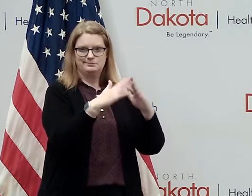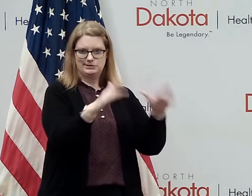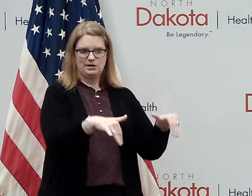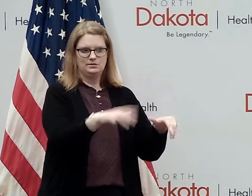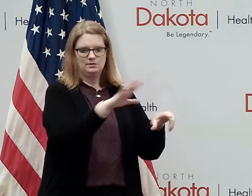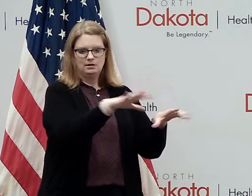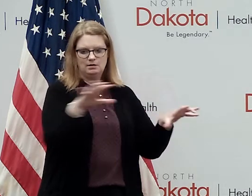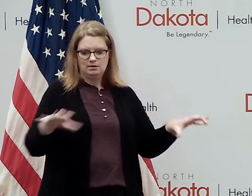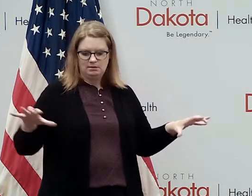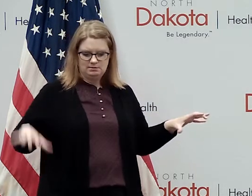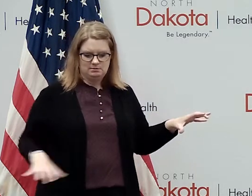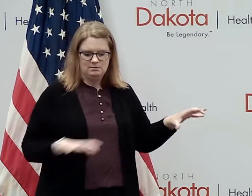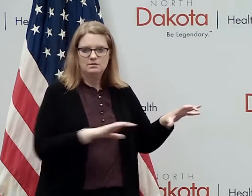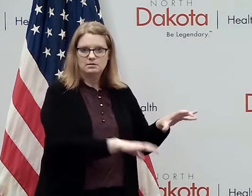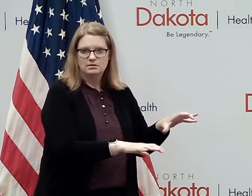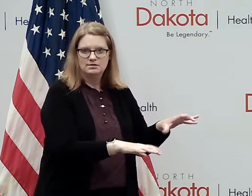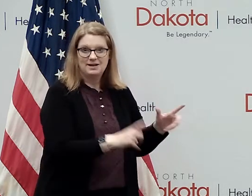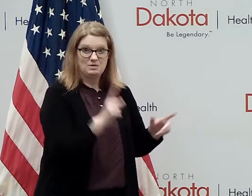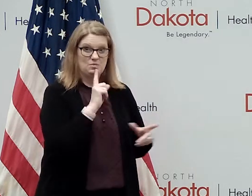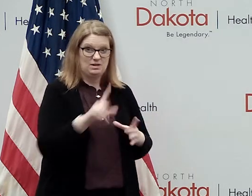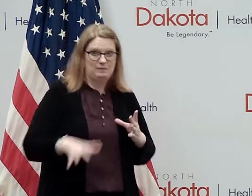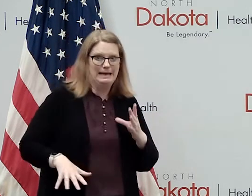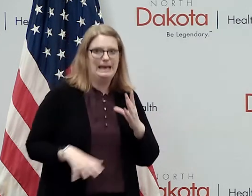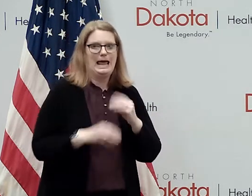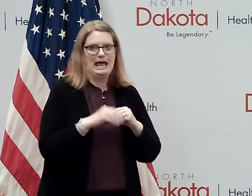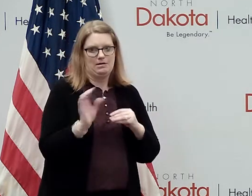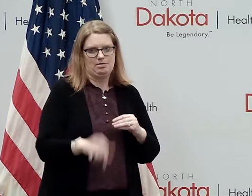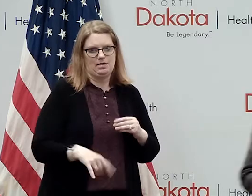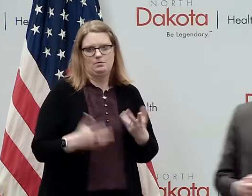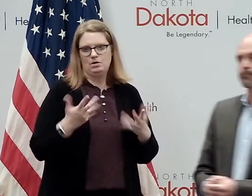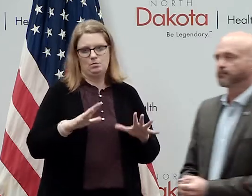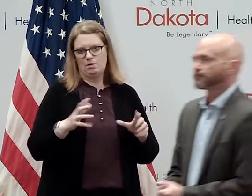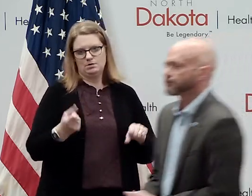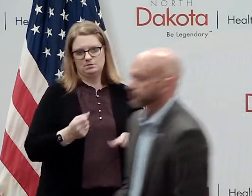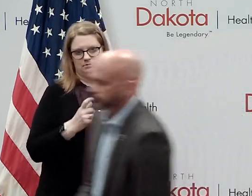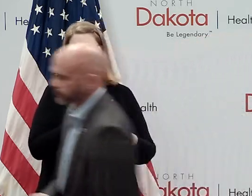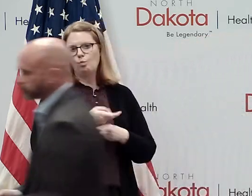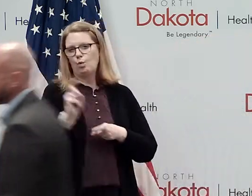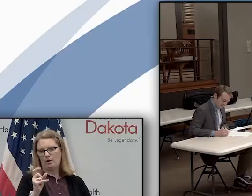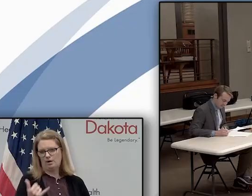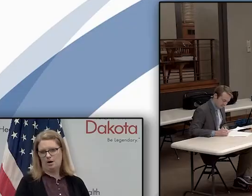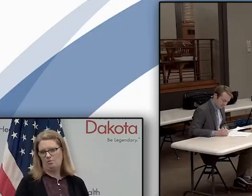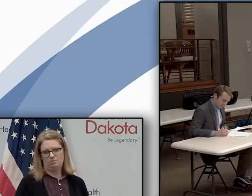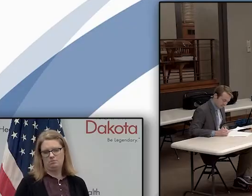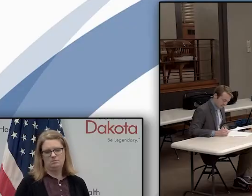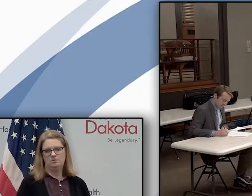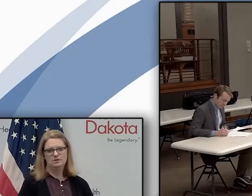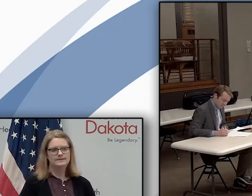throw it away. It's an opportunity to build upon it.